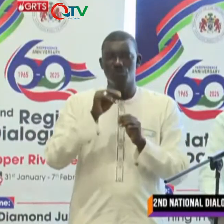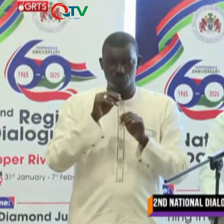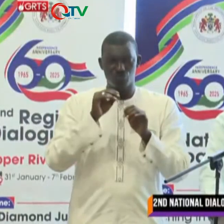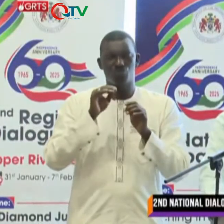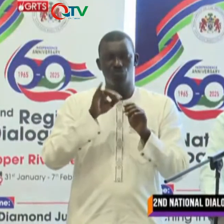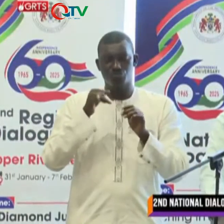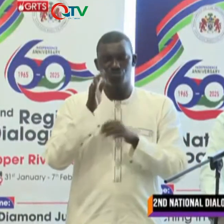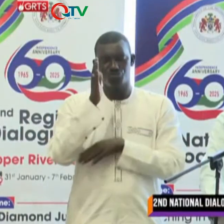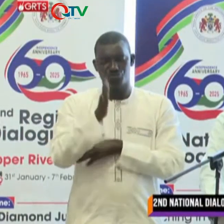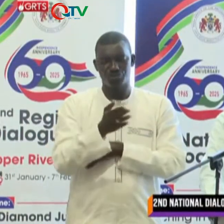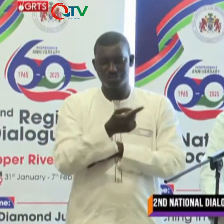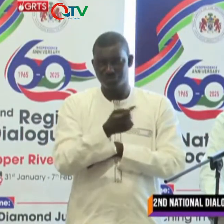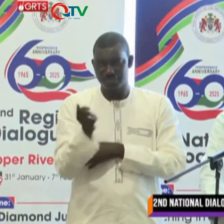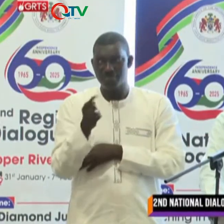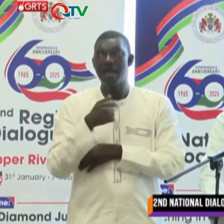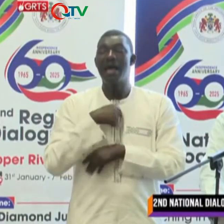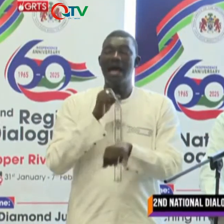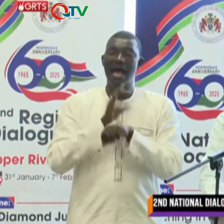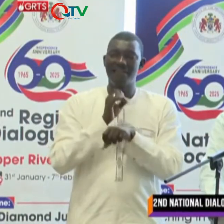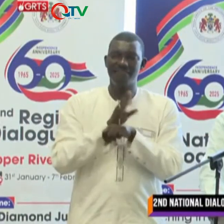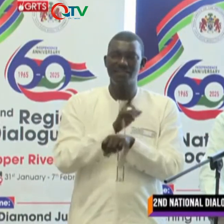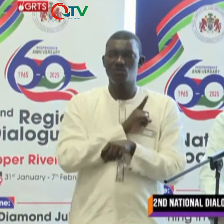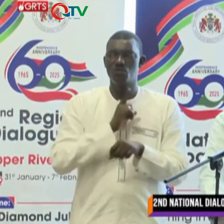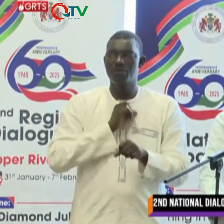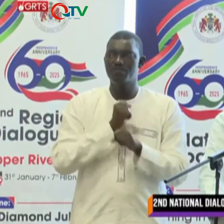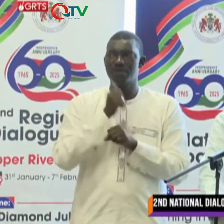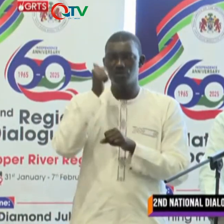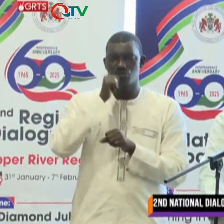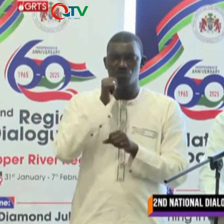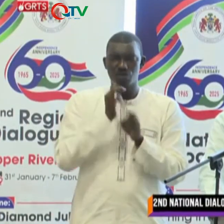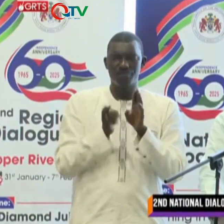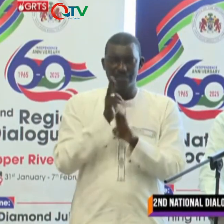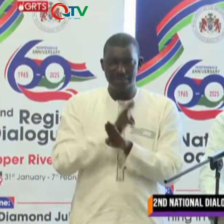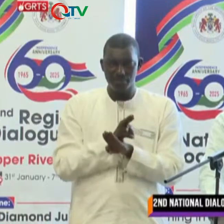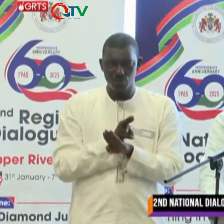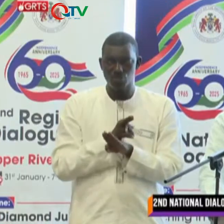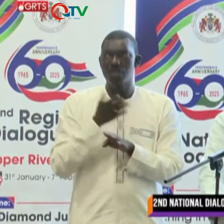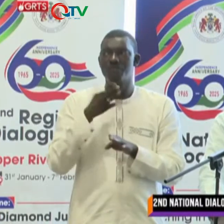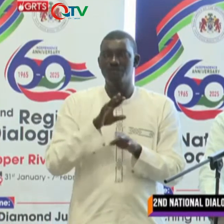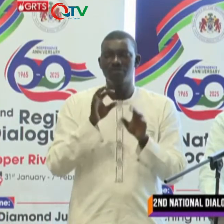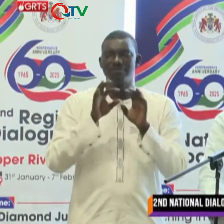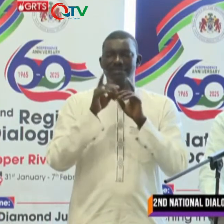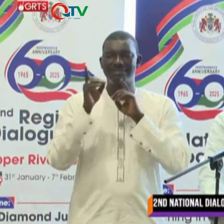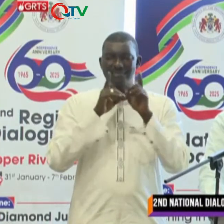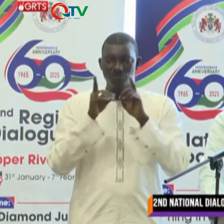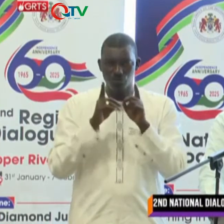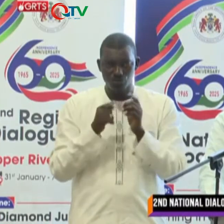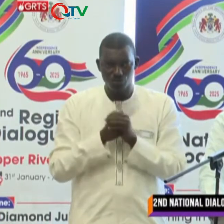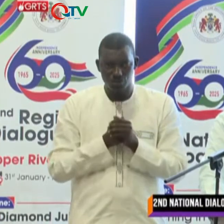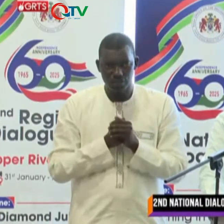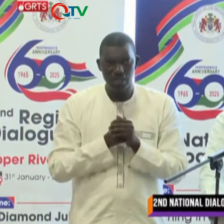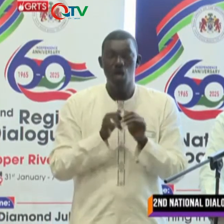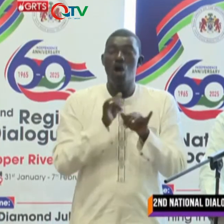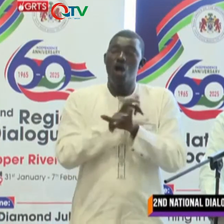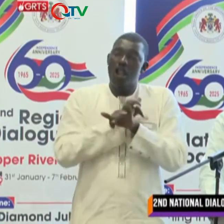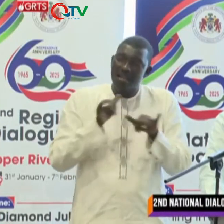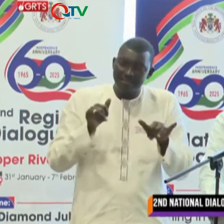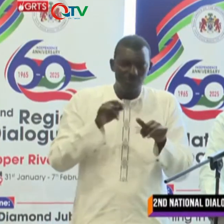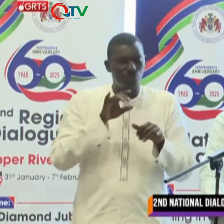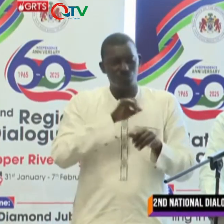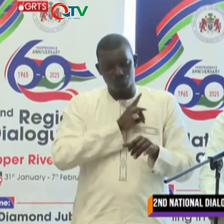them. I advise that we make use of the reports generated from the discussions. Unless we do